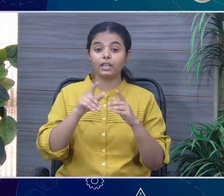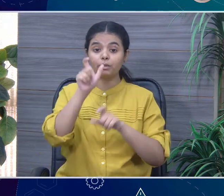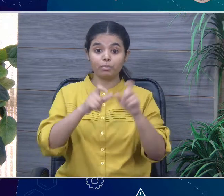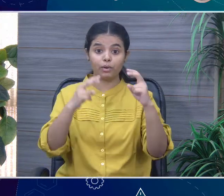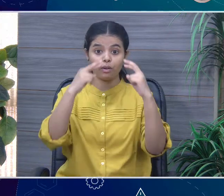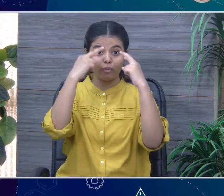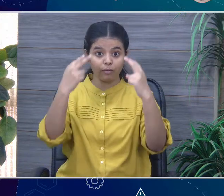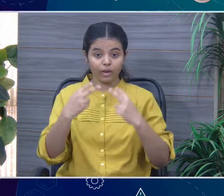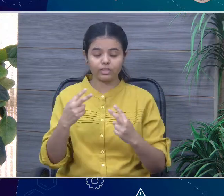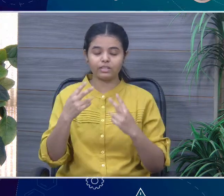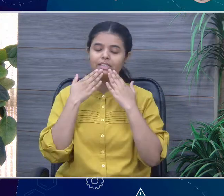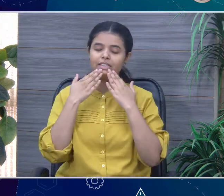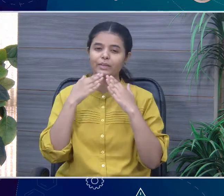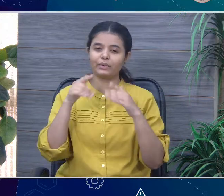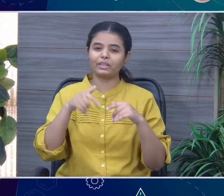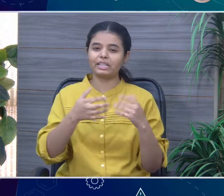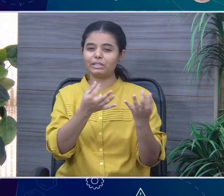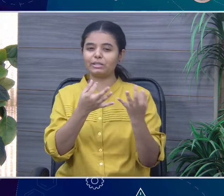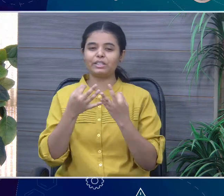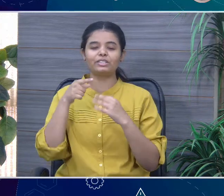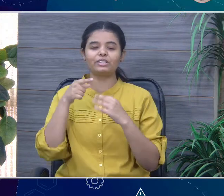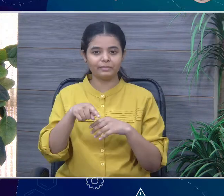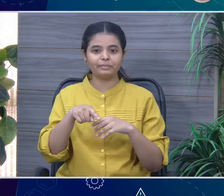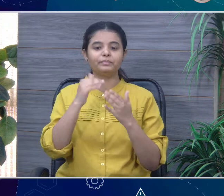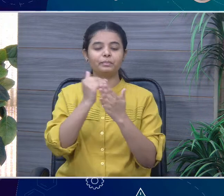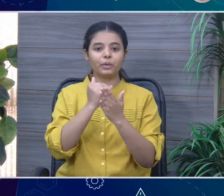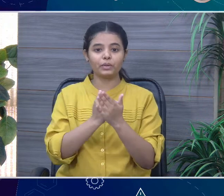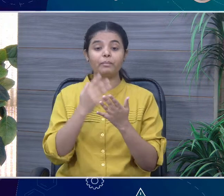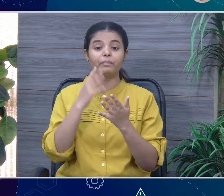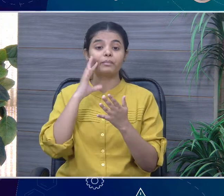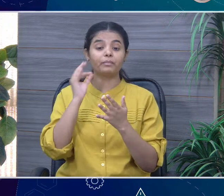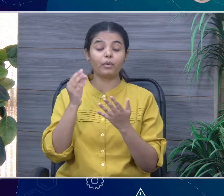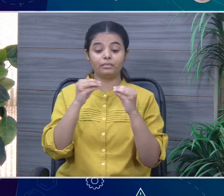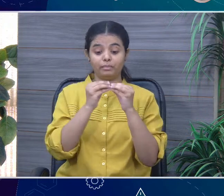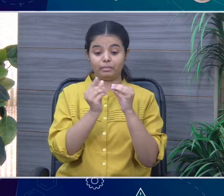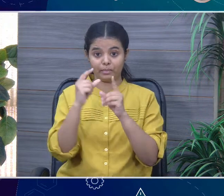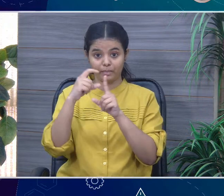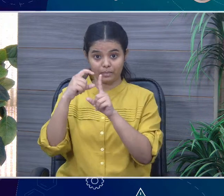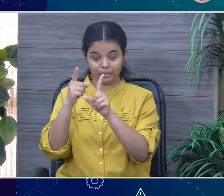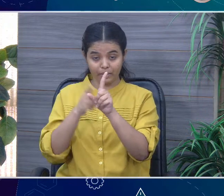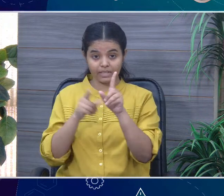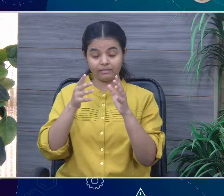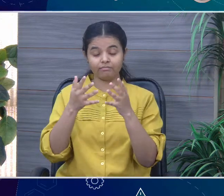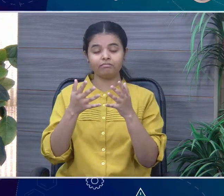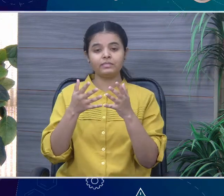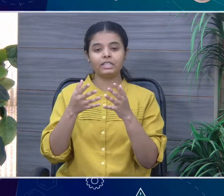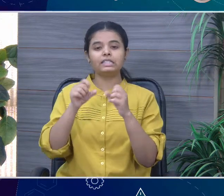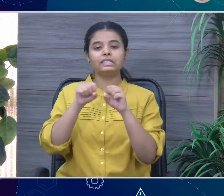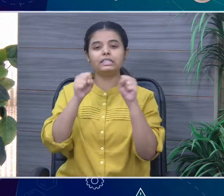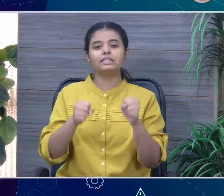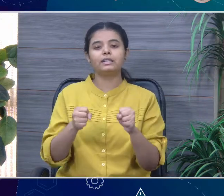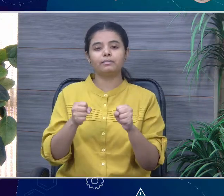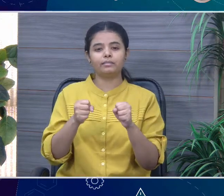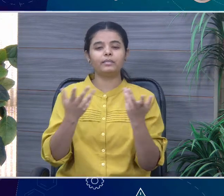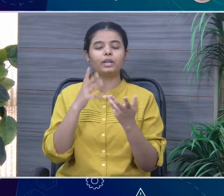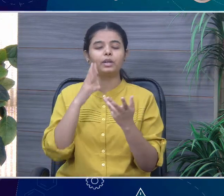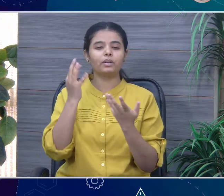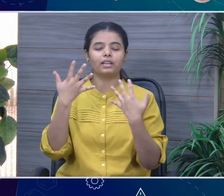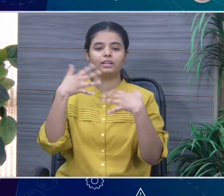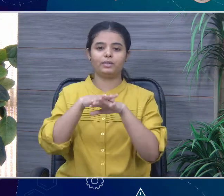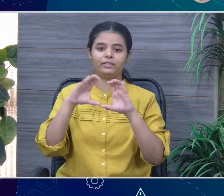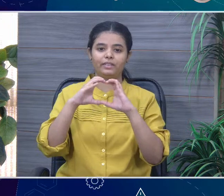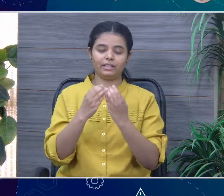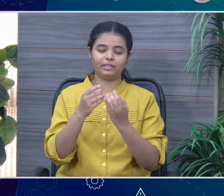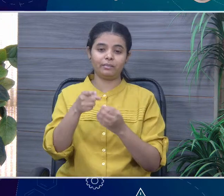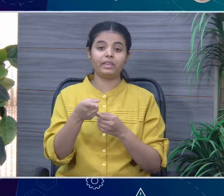for watching this very special program on importance of buddy system in inclusive classroom. We're wrapping up our conversation here. If